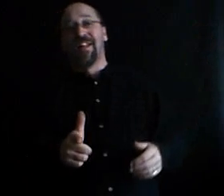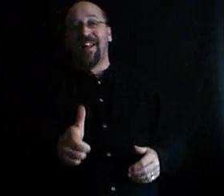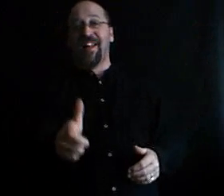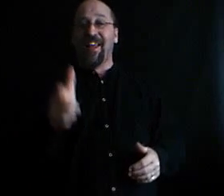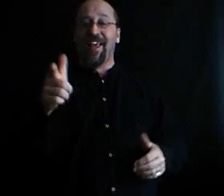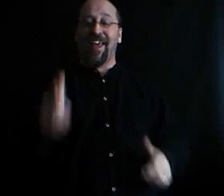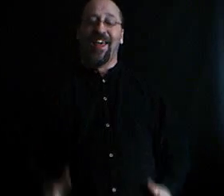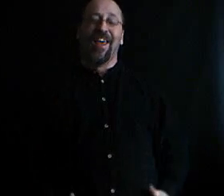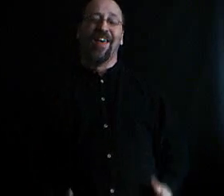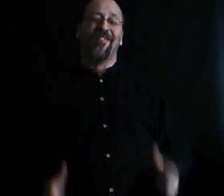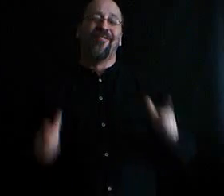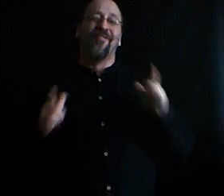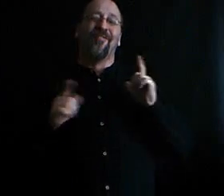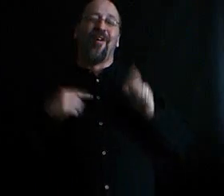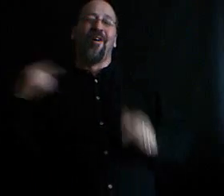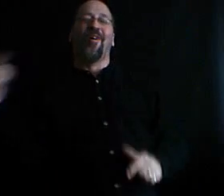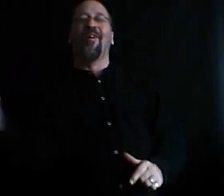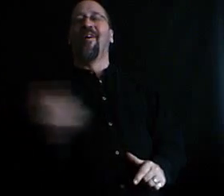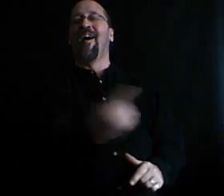live forever